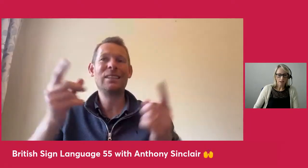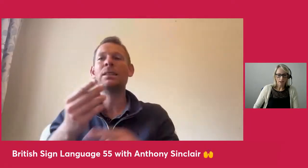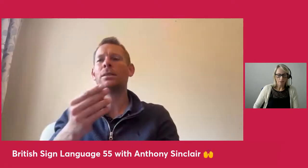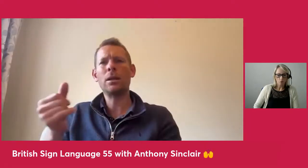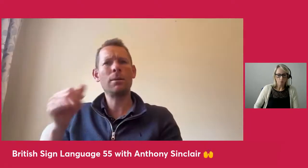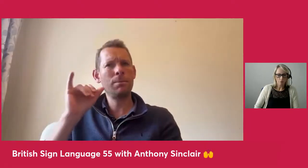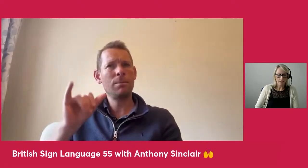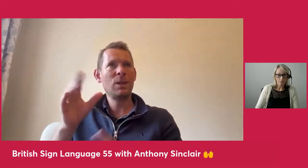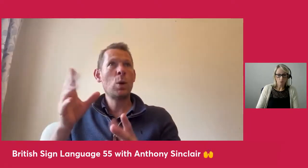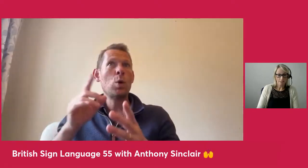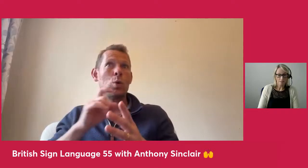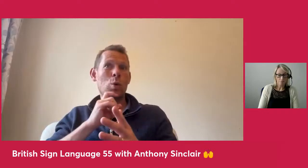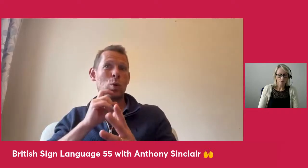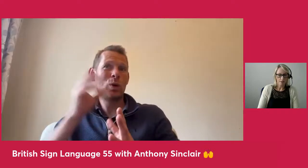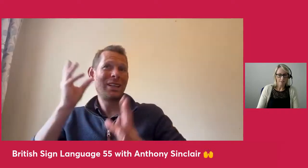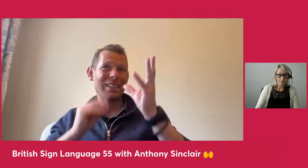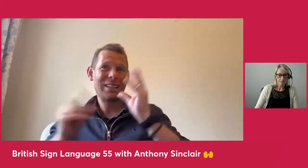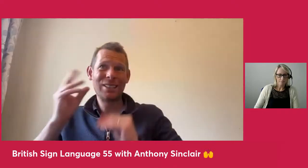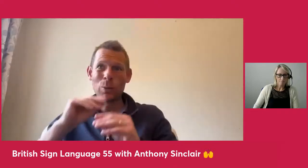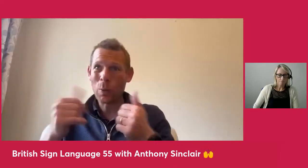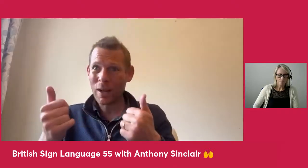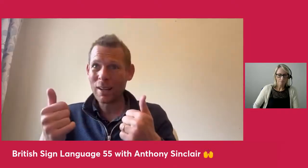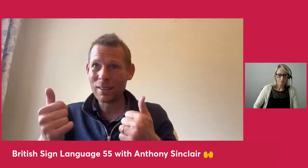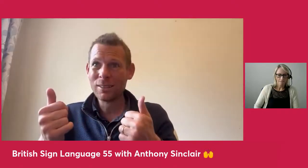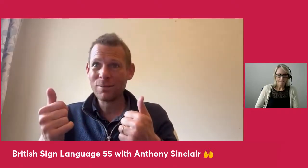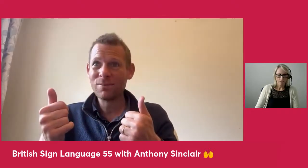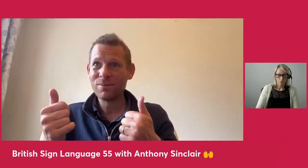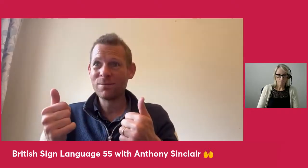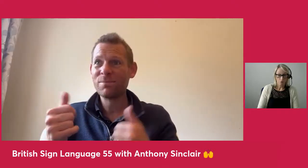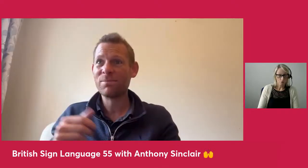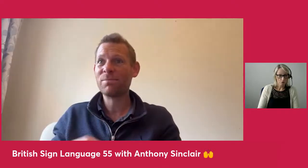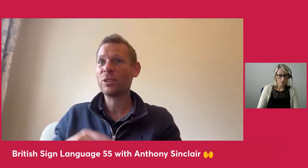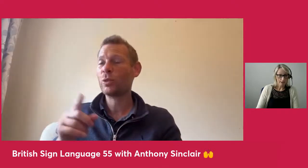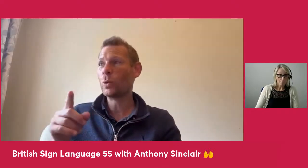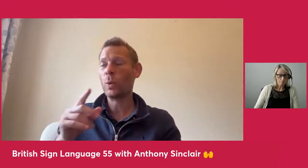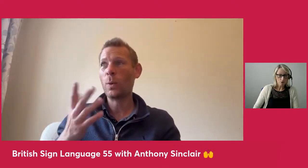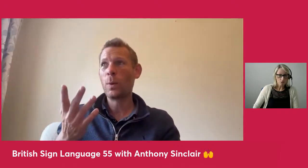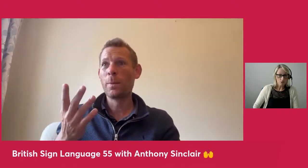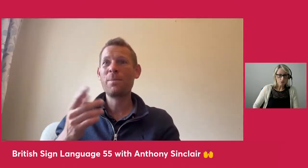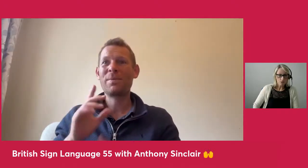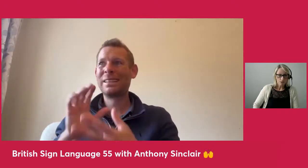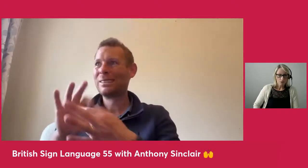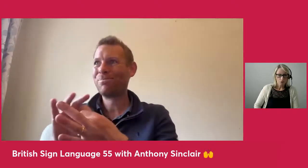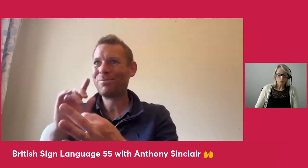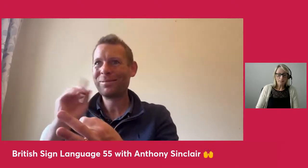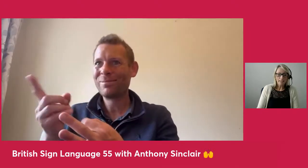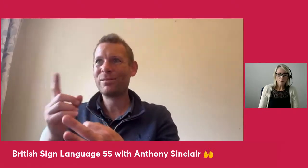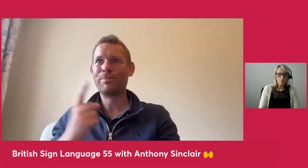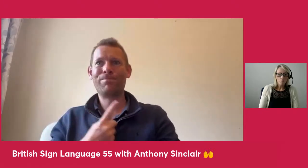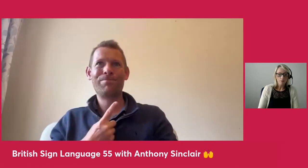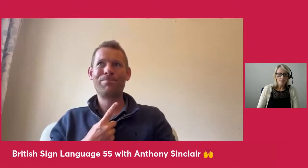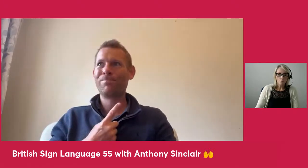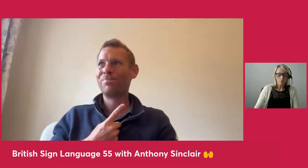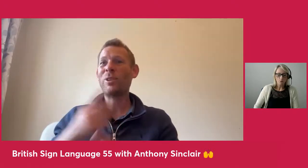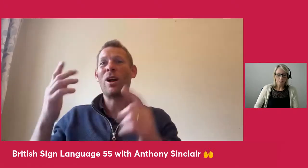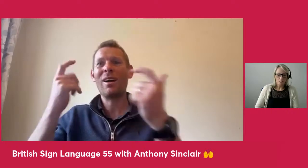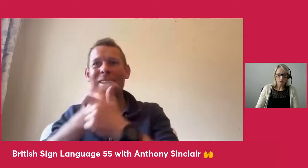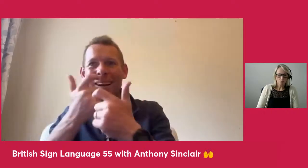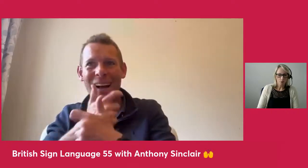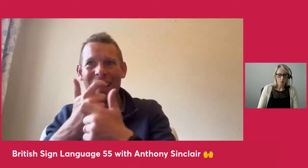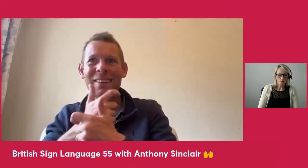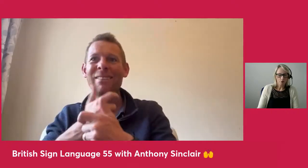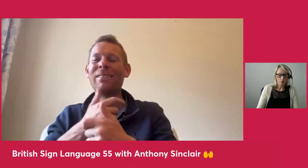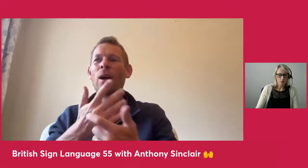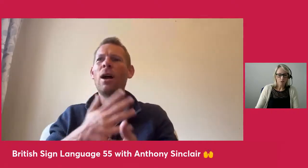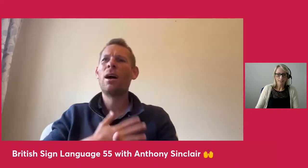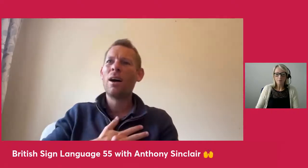those normal things that we take for granted. So if you're a hearing person, you will hear all this conversation